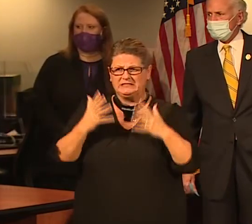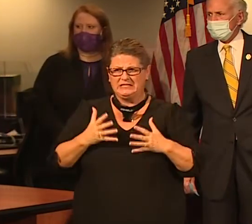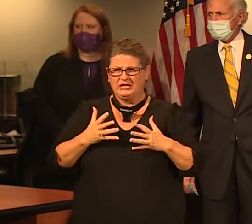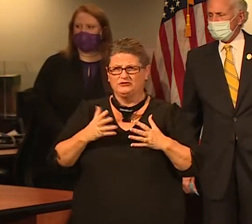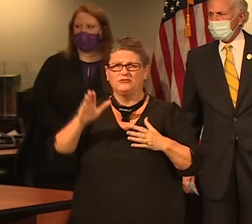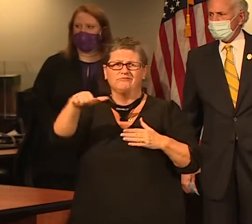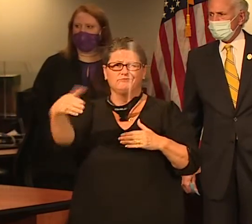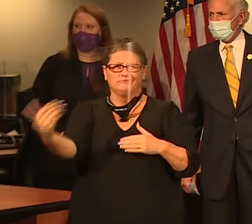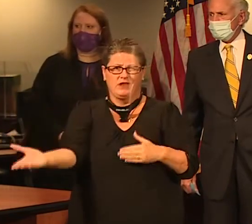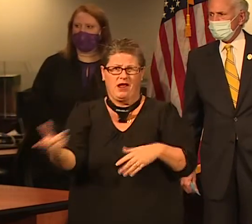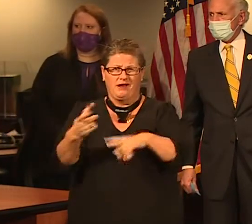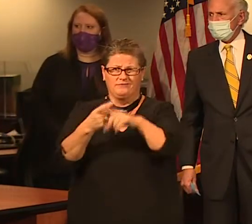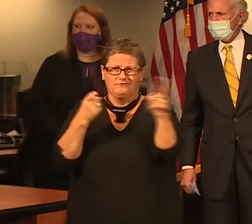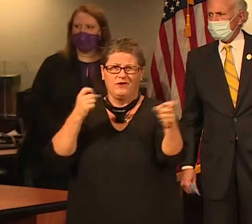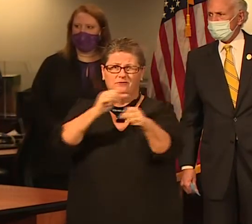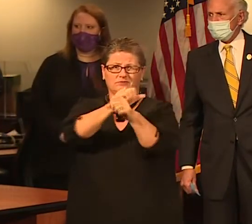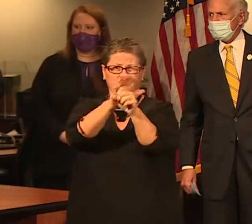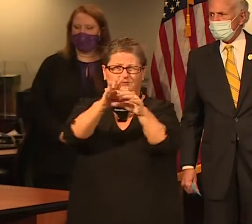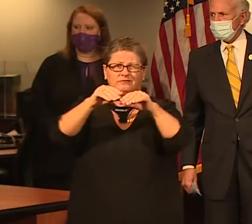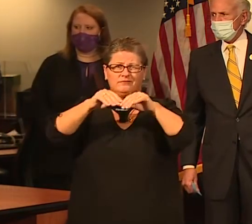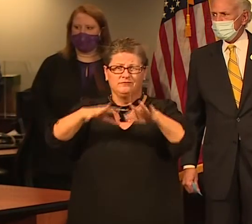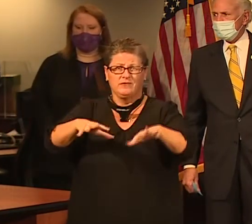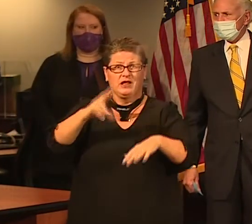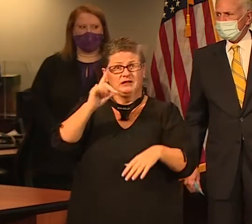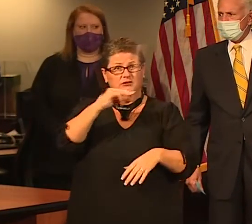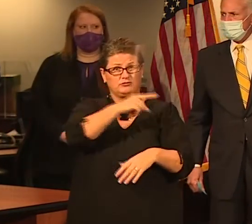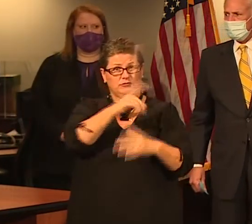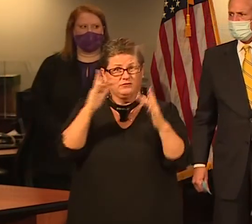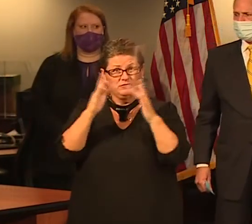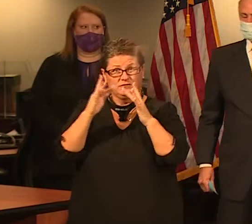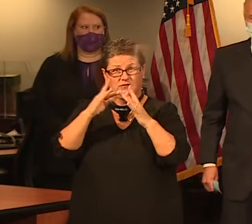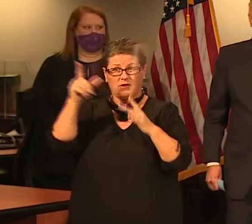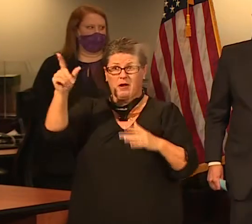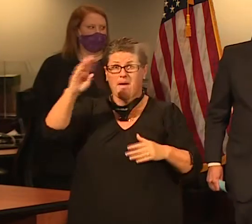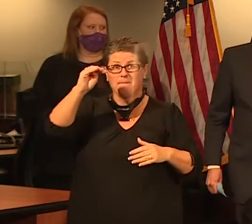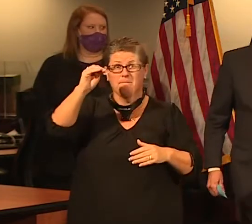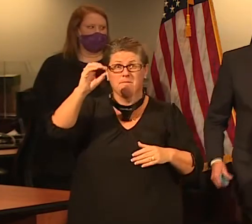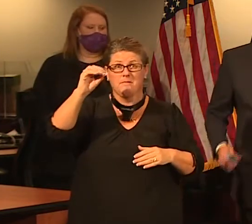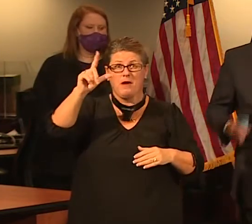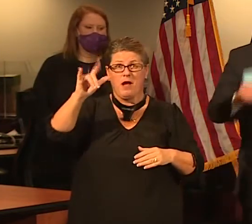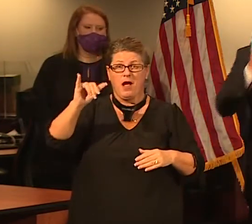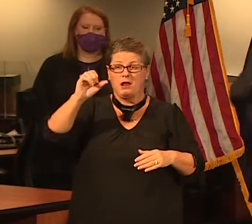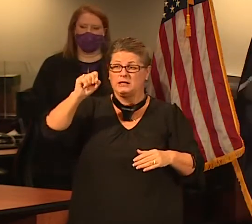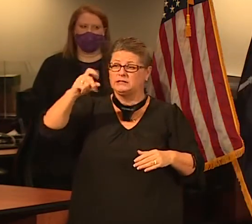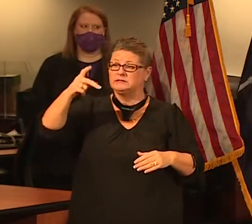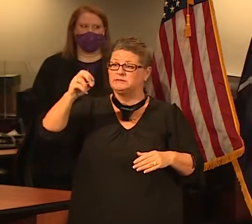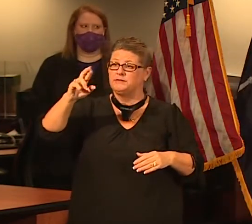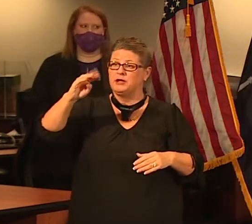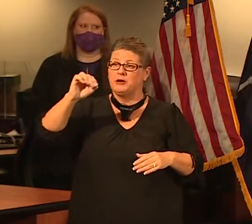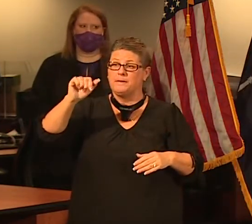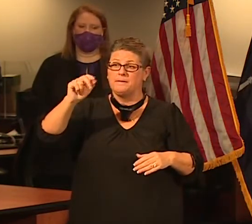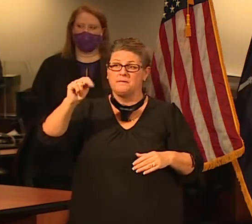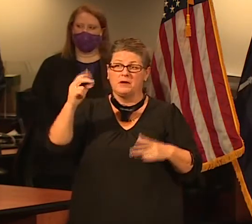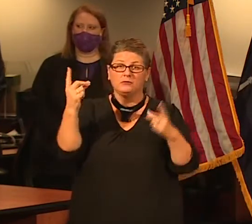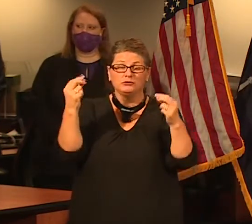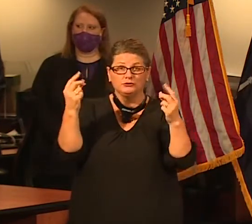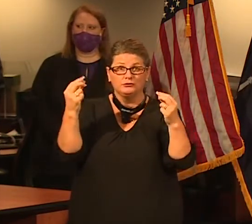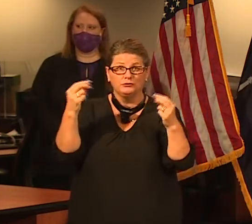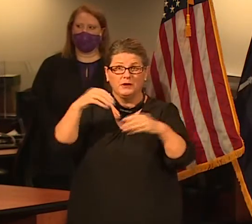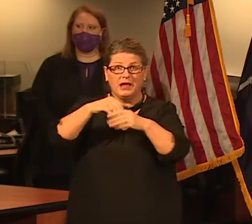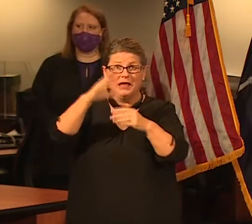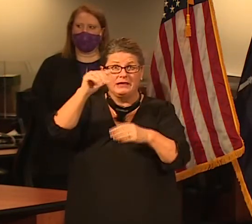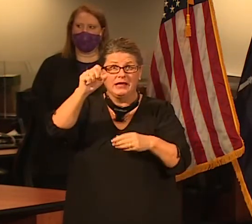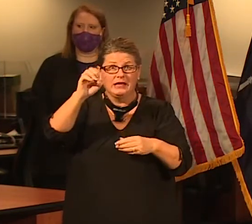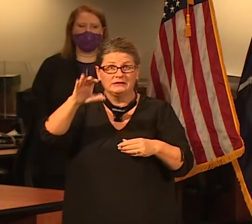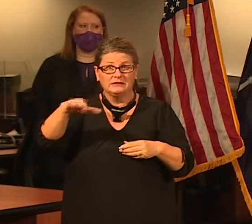from coronavirus. Have you been in contact with State Superintendent Molly Spearman in terms of an action plan in case there are more